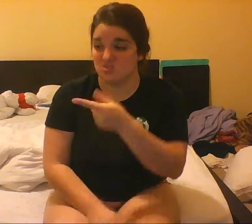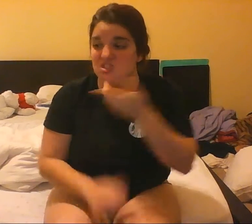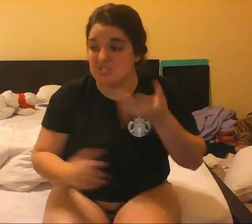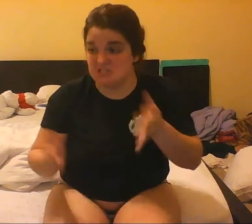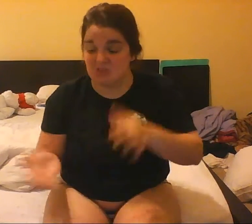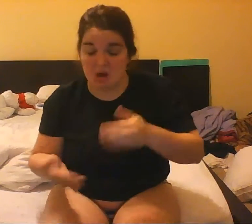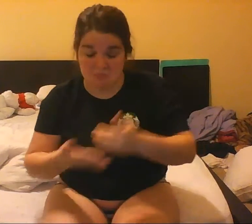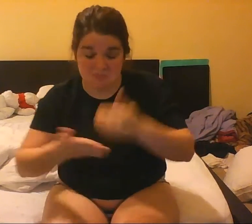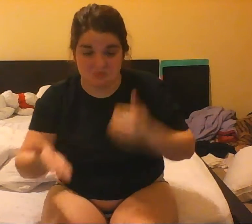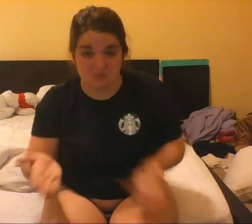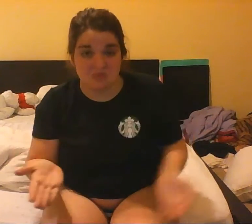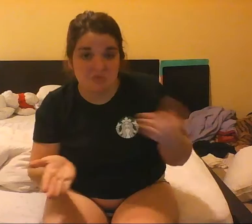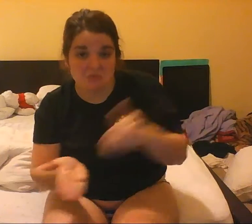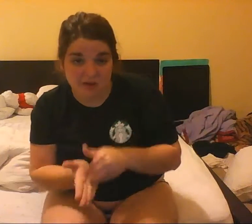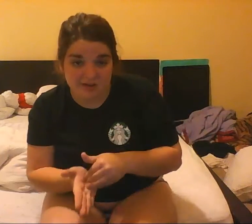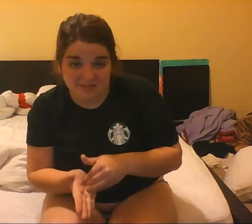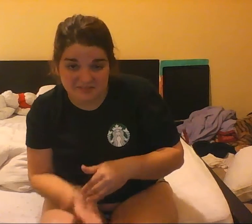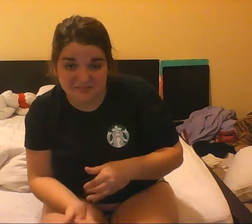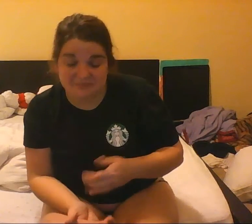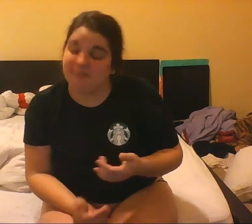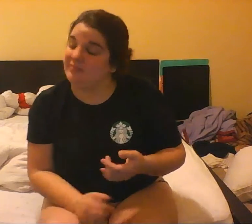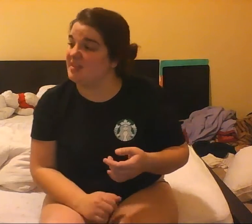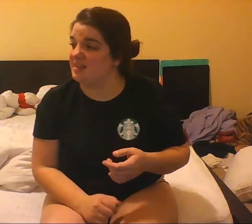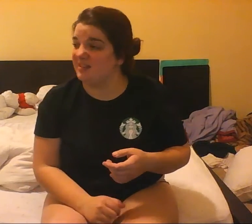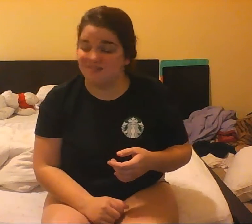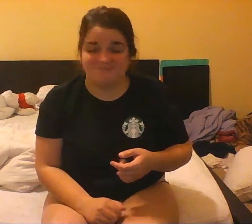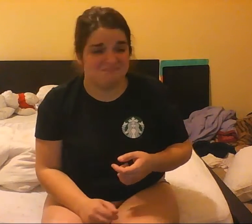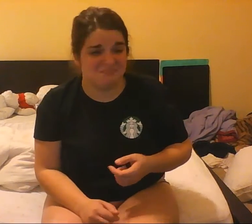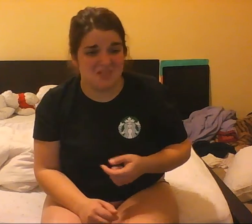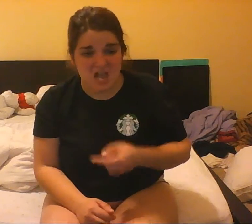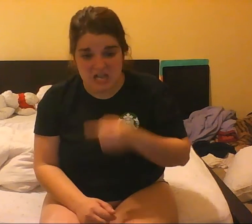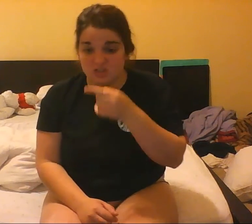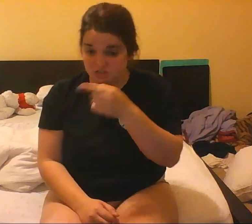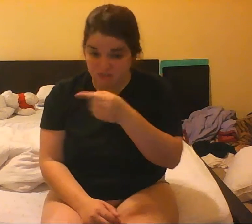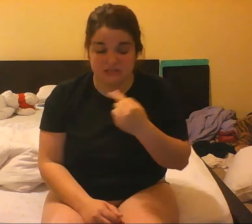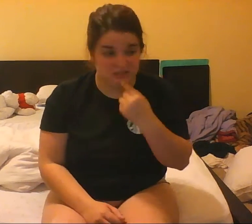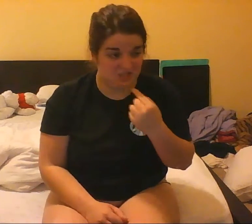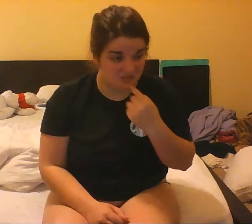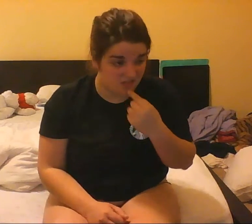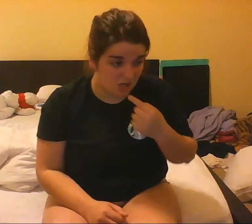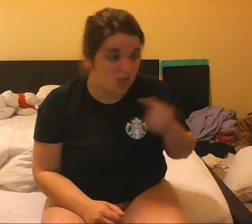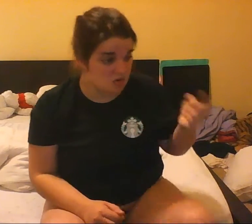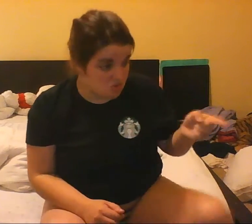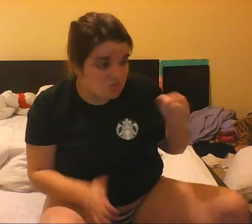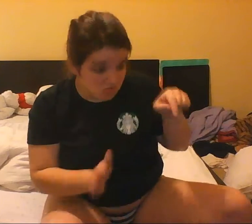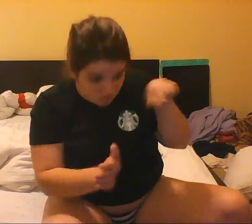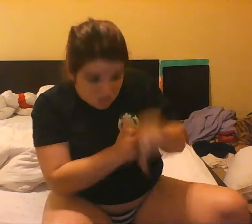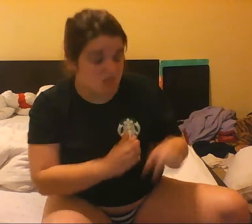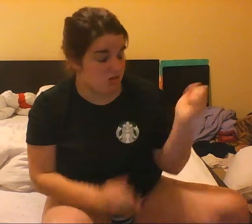you've murdered me. This is a death sentence. And I thought, yeah, kind of. And eventually, they fall in